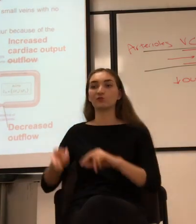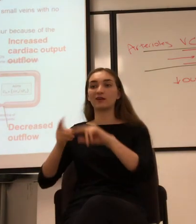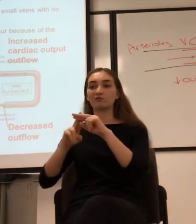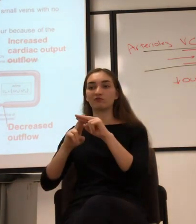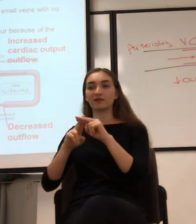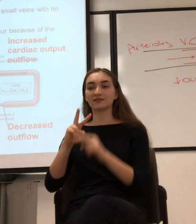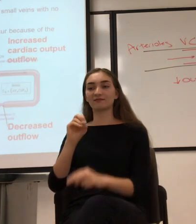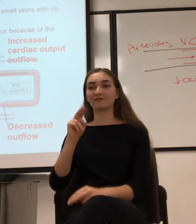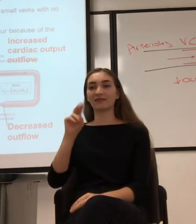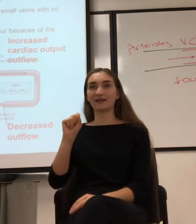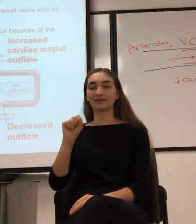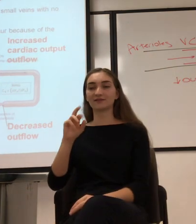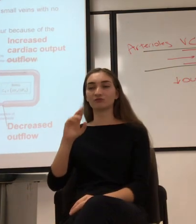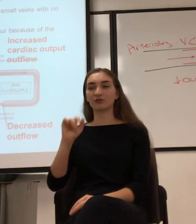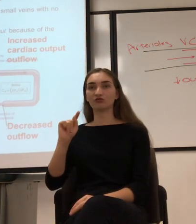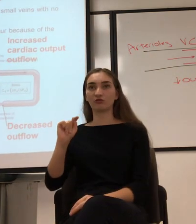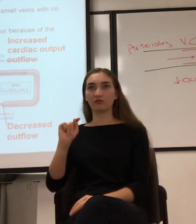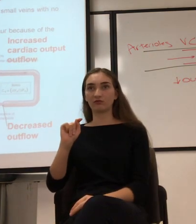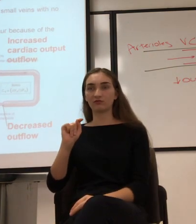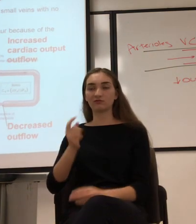return.